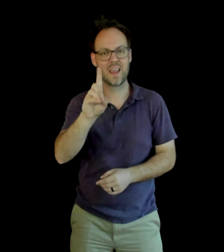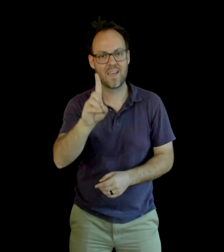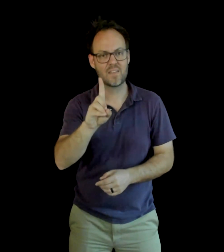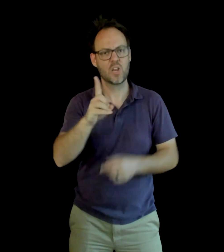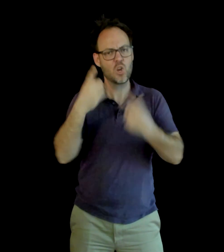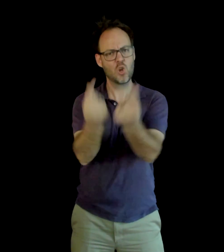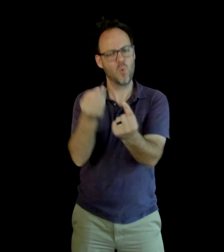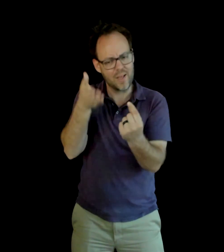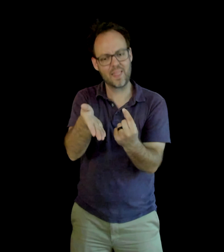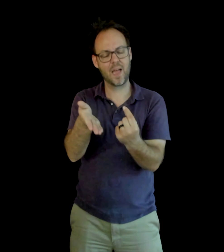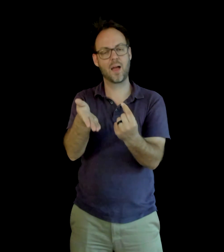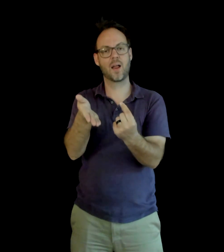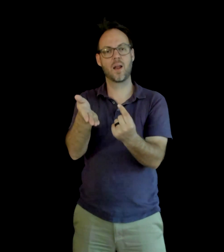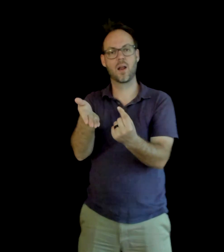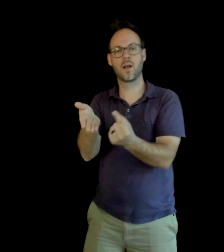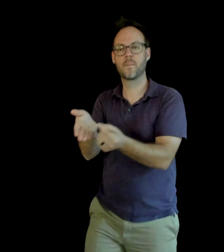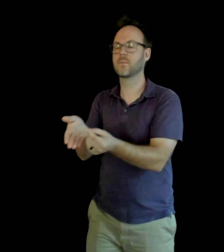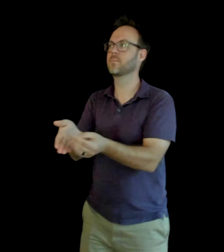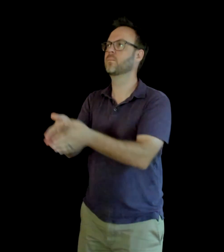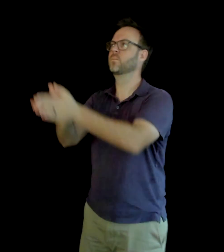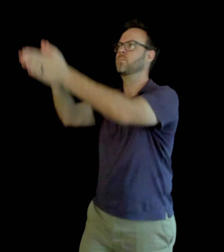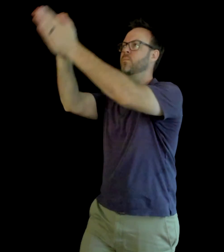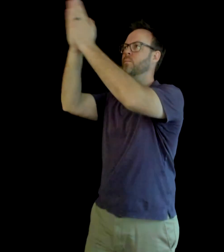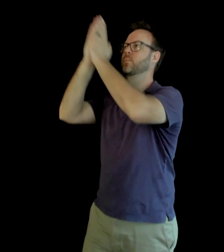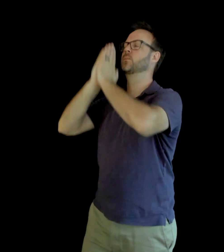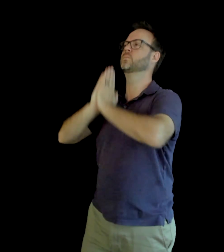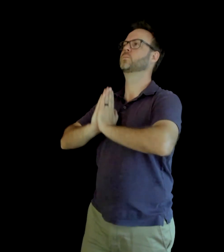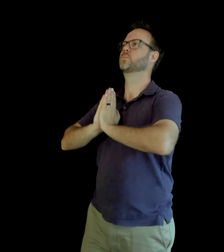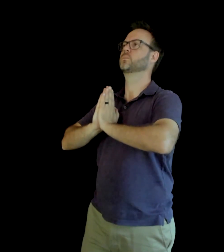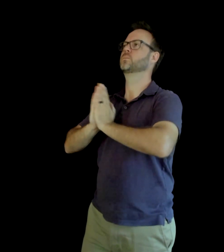Lord for help, and then he waits.